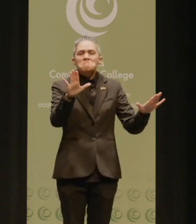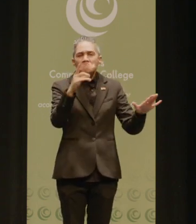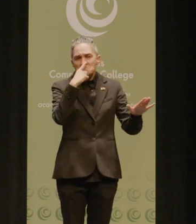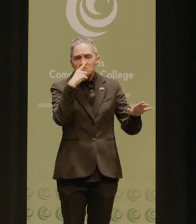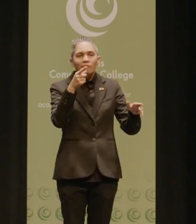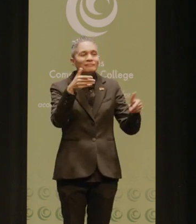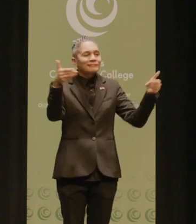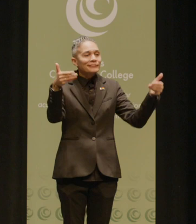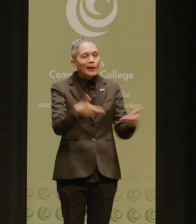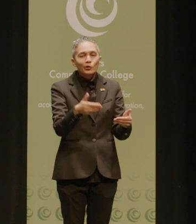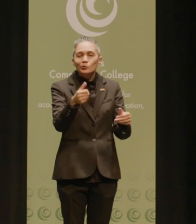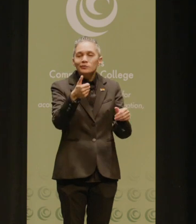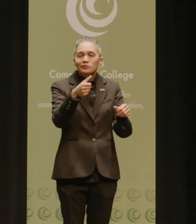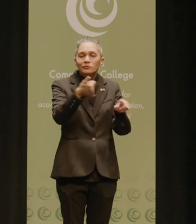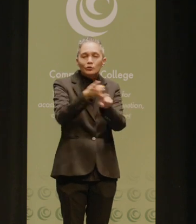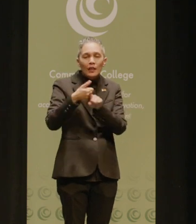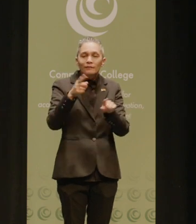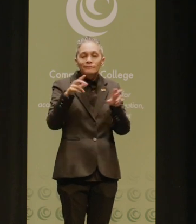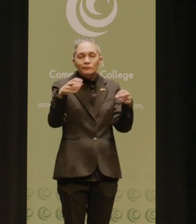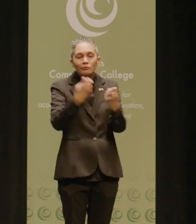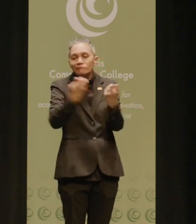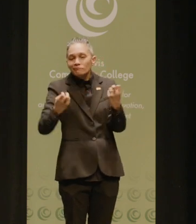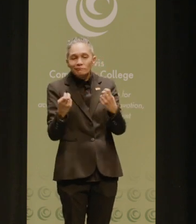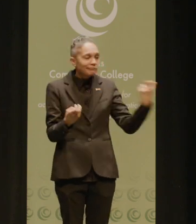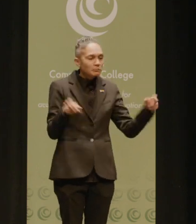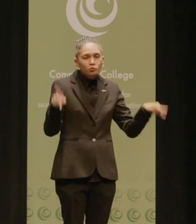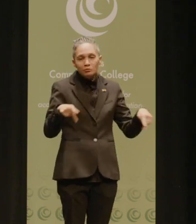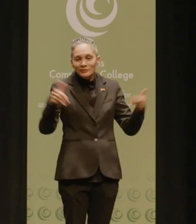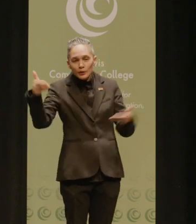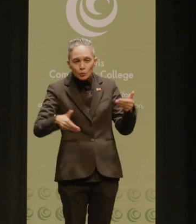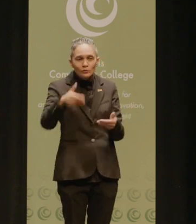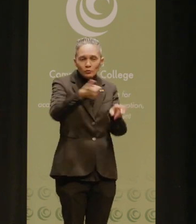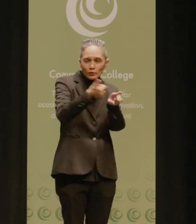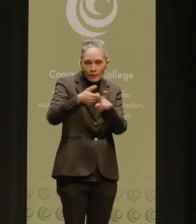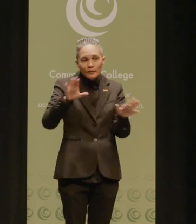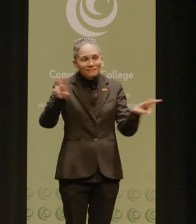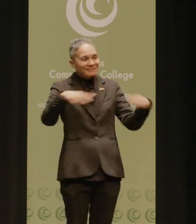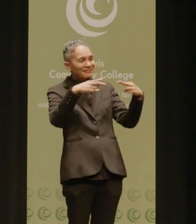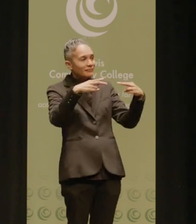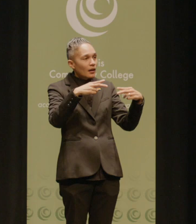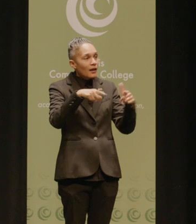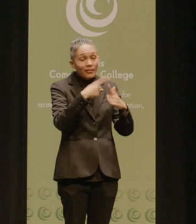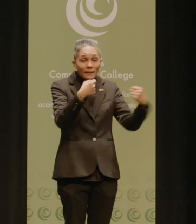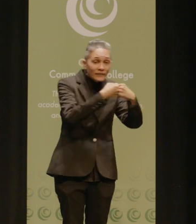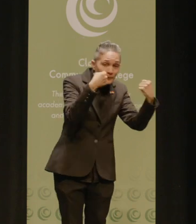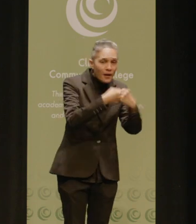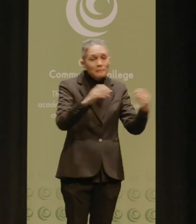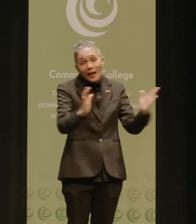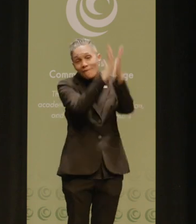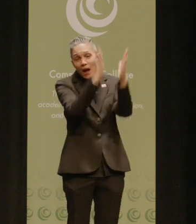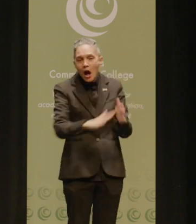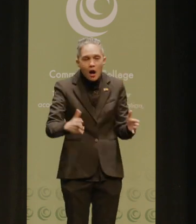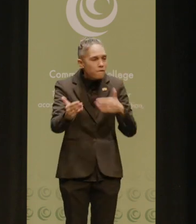to colleagues near you who you may not know. And introduce yourselves, and you can do fist bumps, high